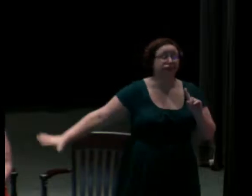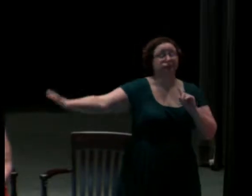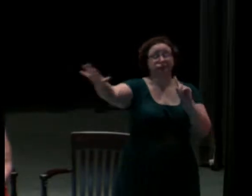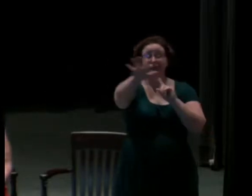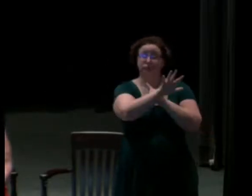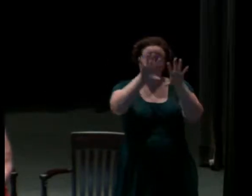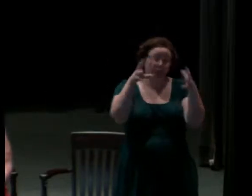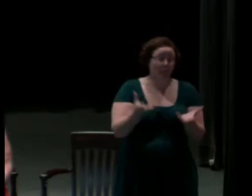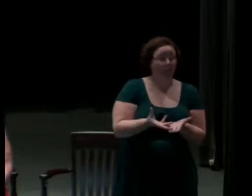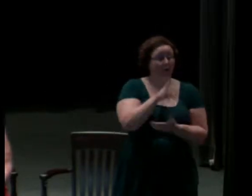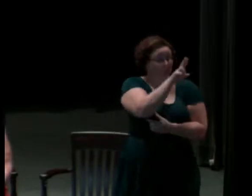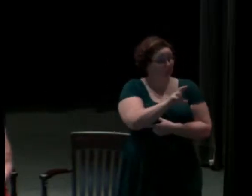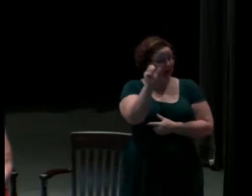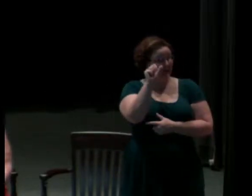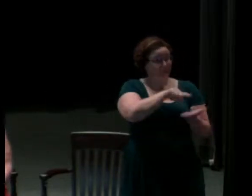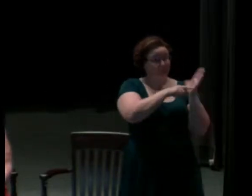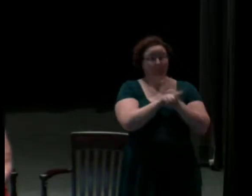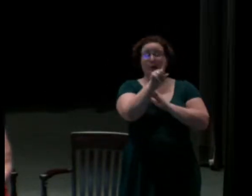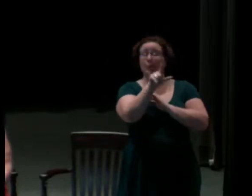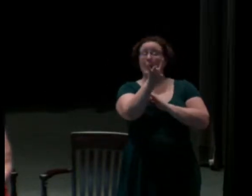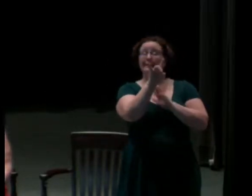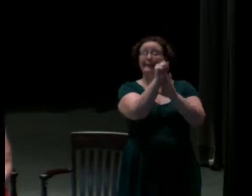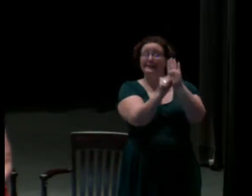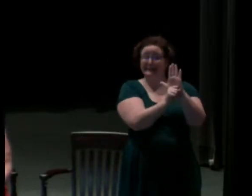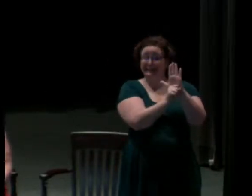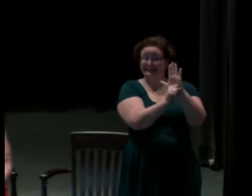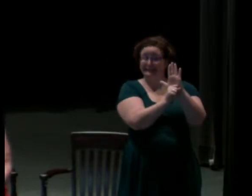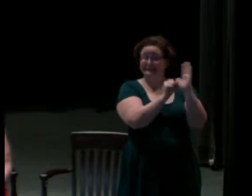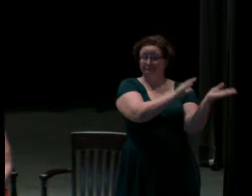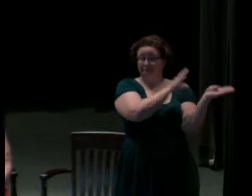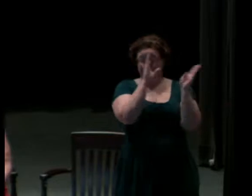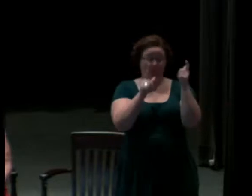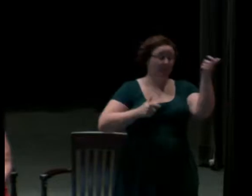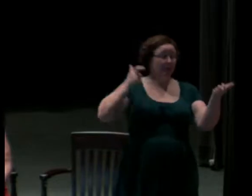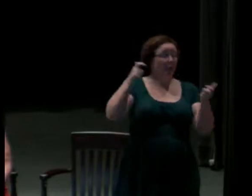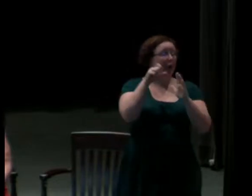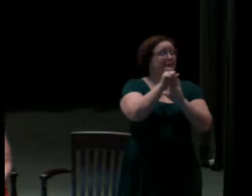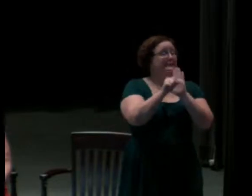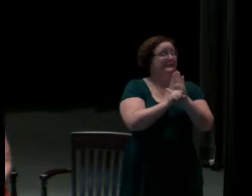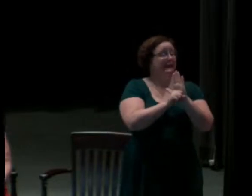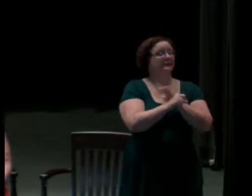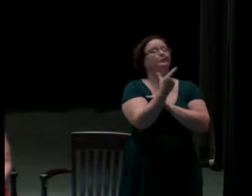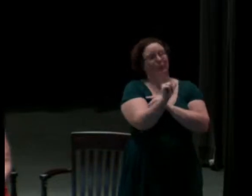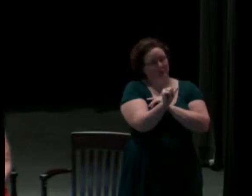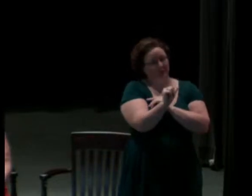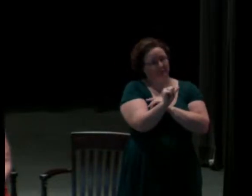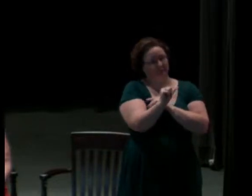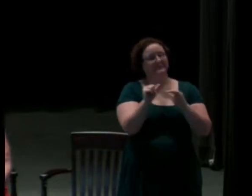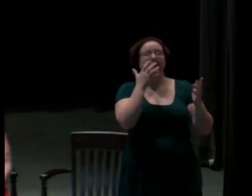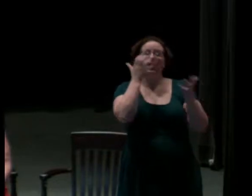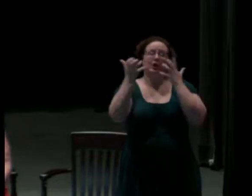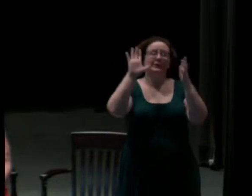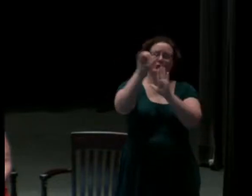over. Those of you from the United States represent 28 states and territories. The largest state representations are Georgia. Feel free to